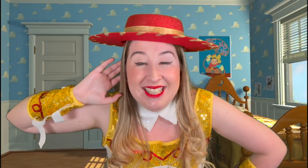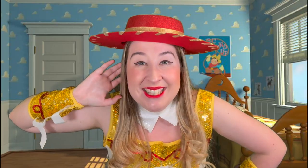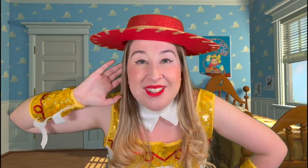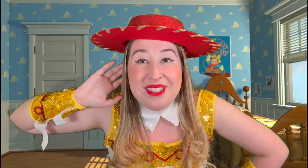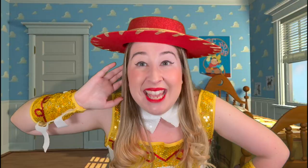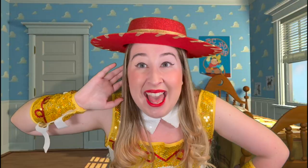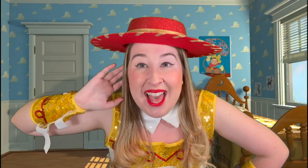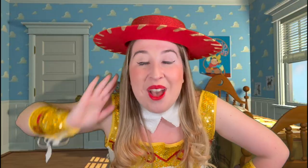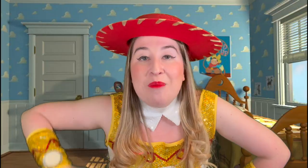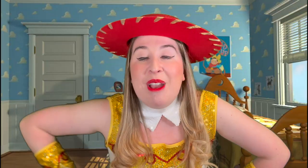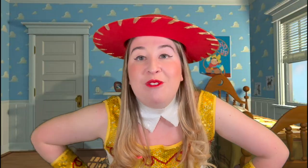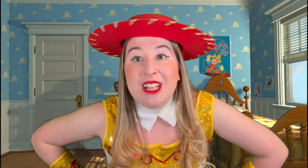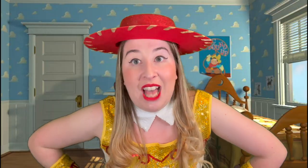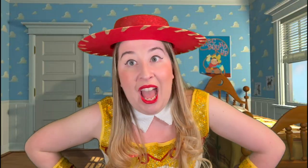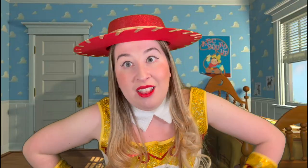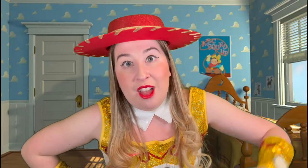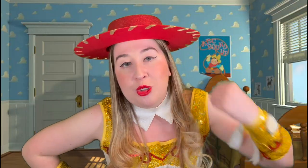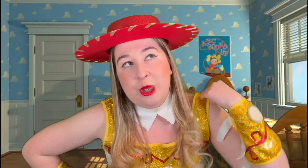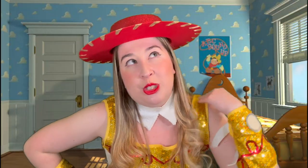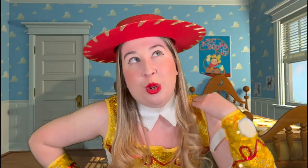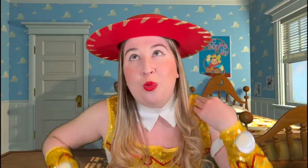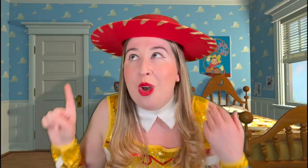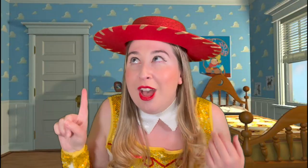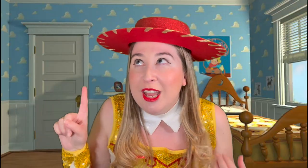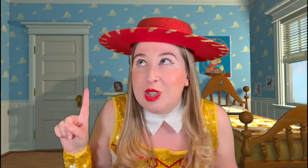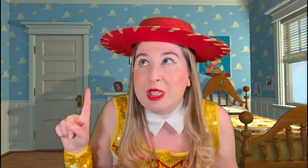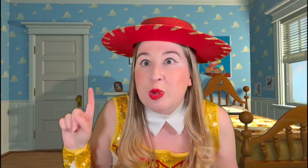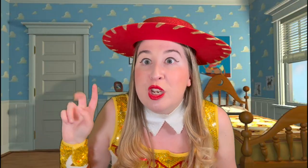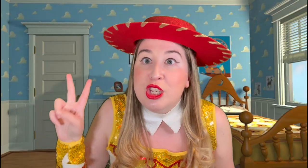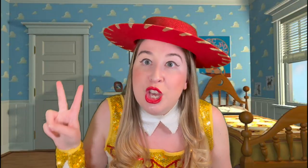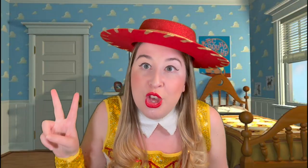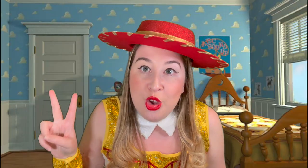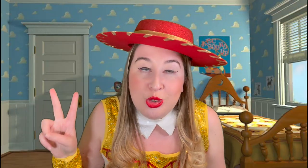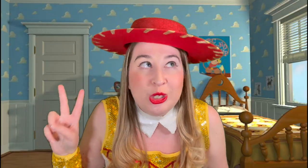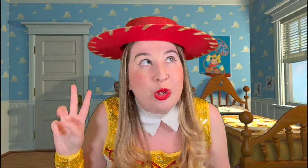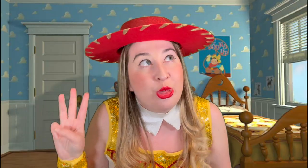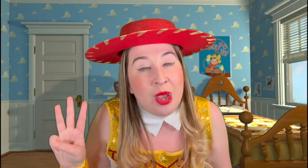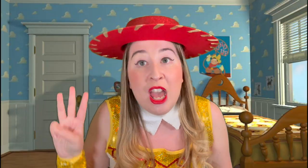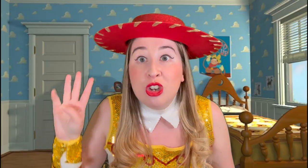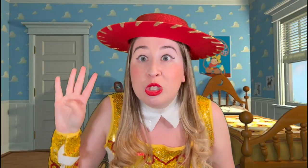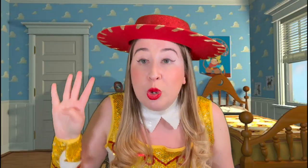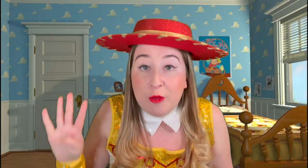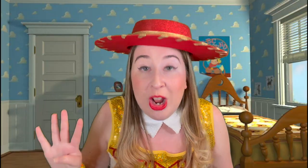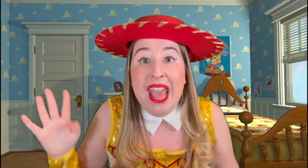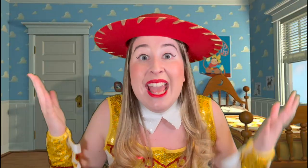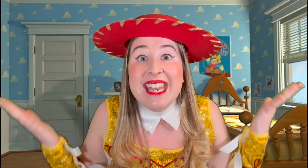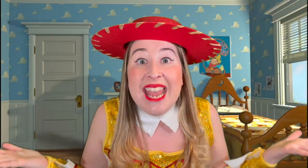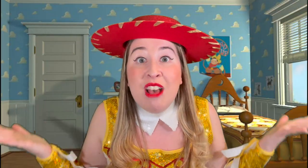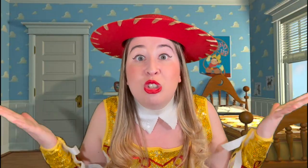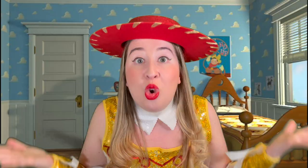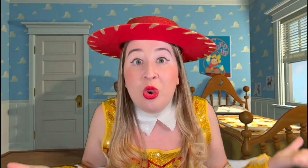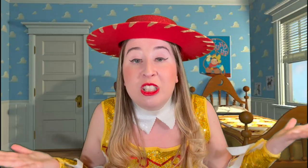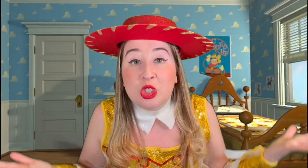Awesome, yeah. My friends, I love Toy Story 1, Toy Story 2, Toy Story 3, Toy Story 4, and now Toy Story